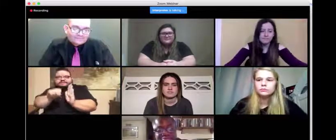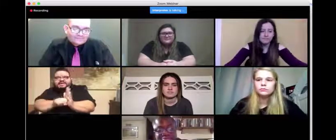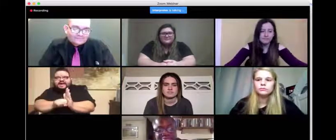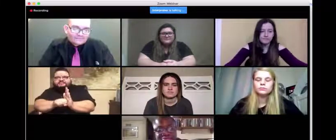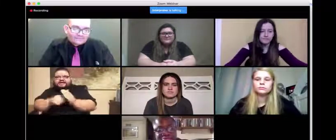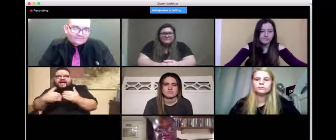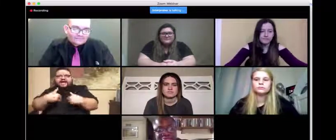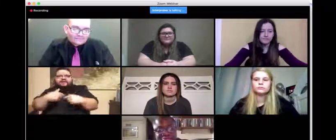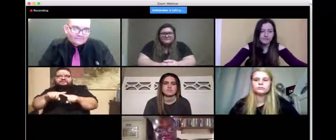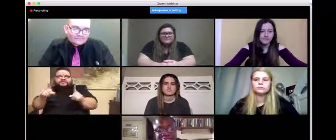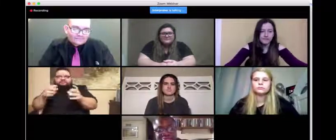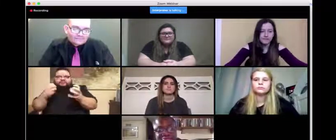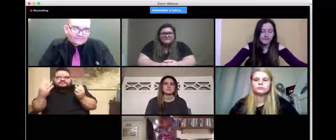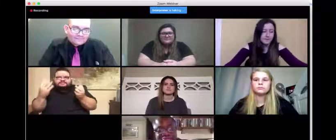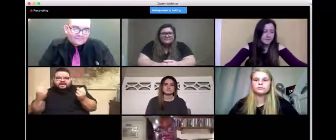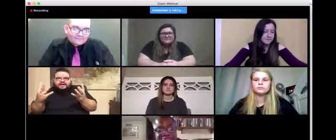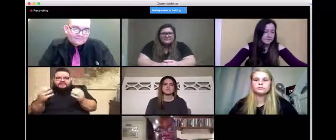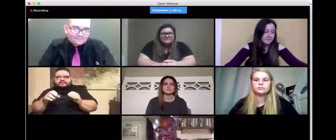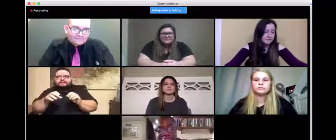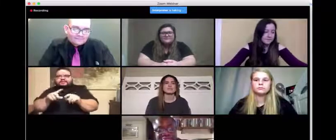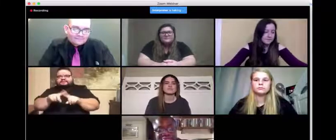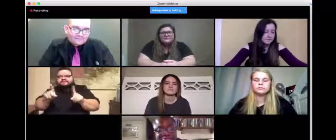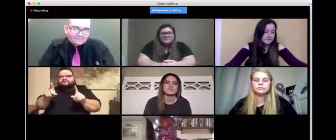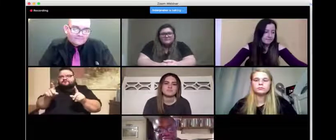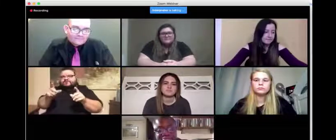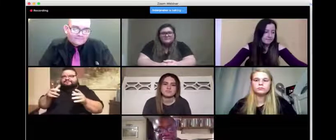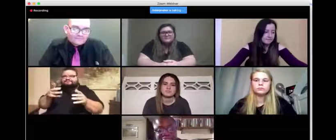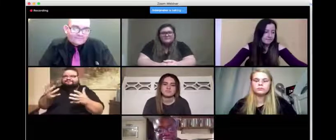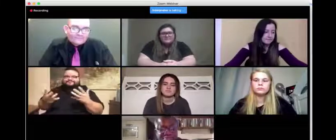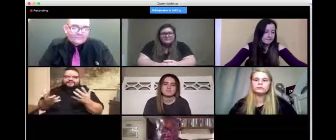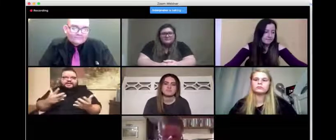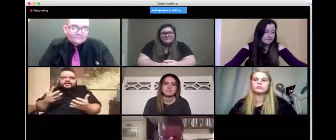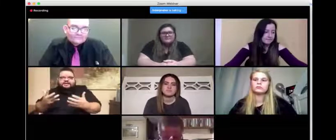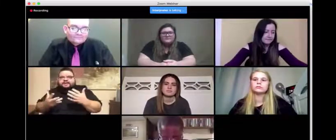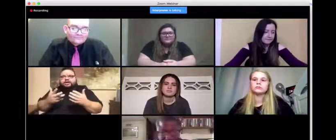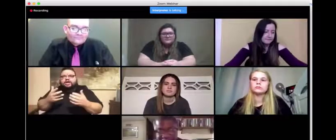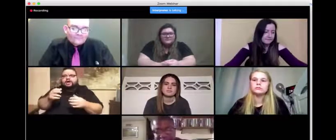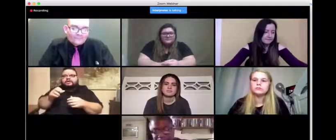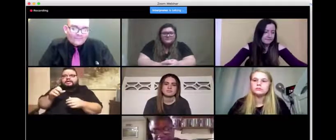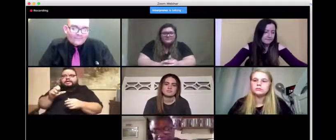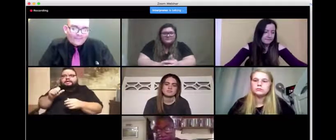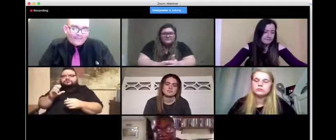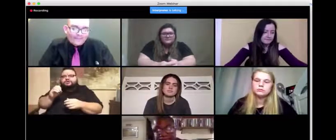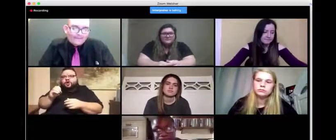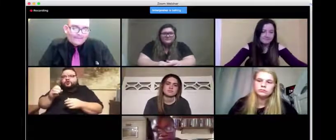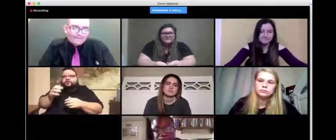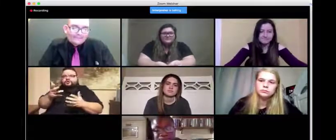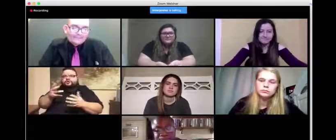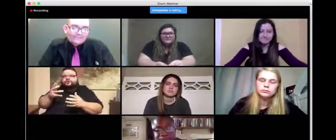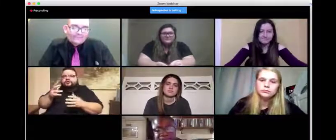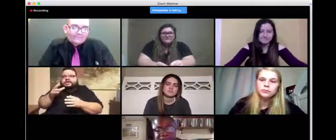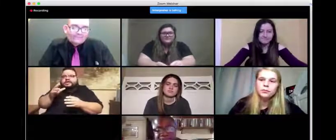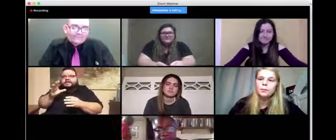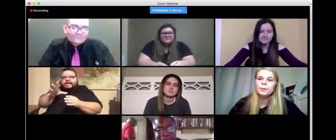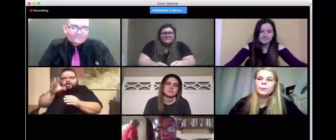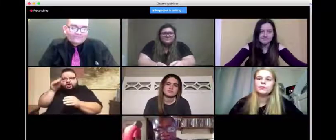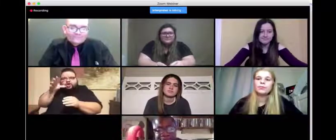different styles. And so it's, being able to learn from so many diversities on